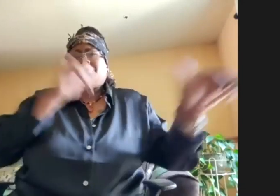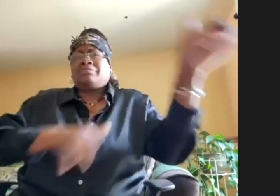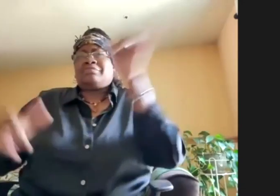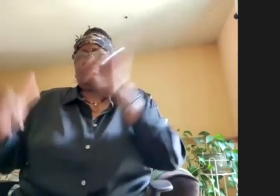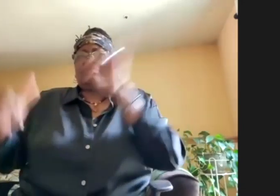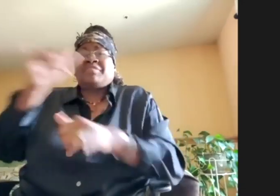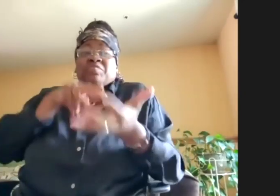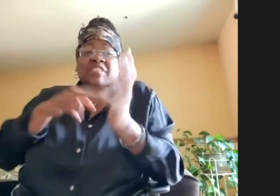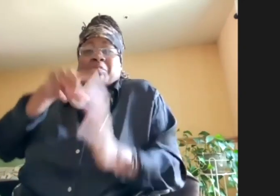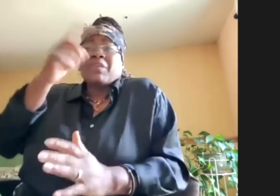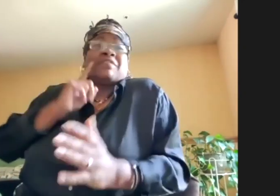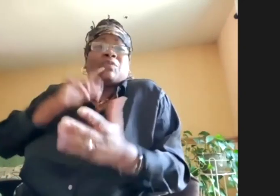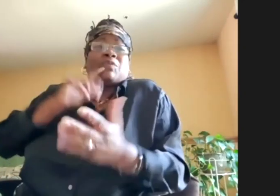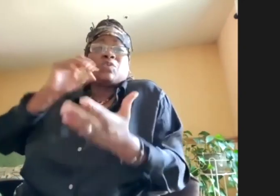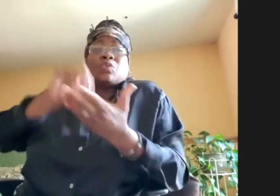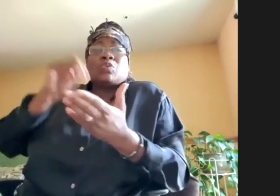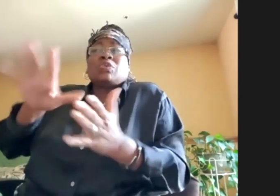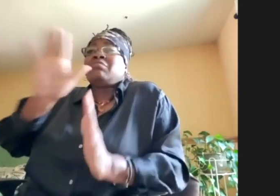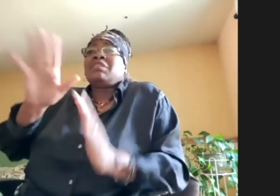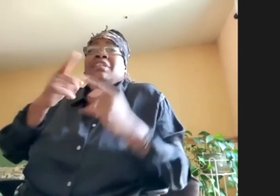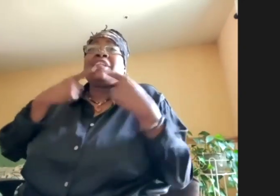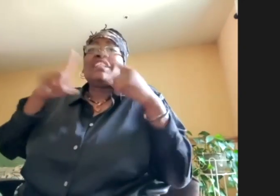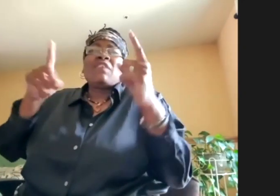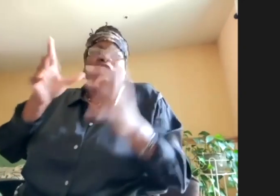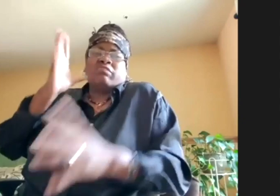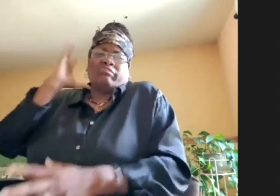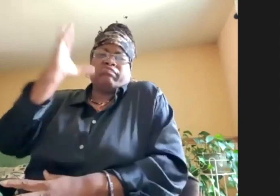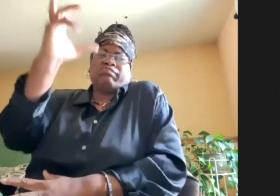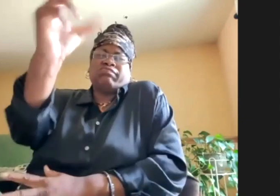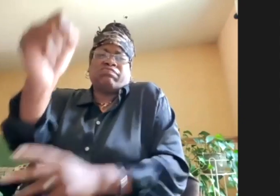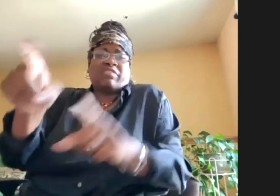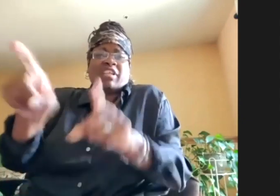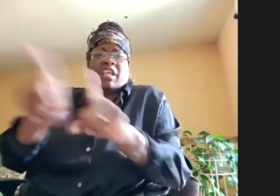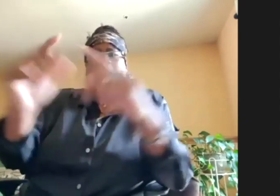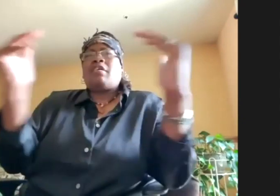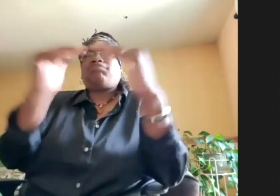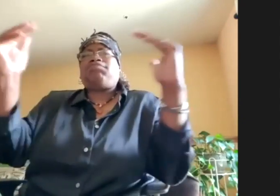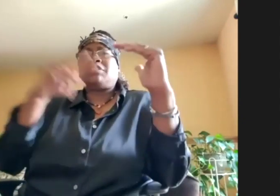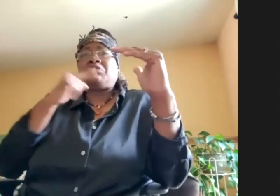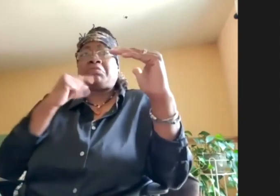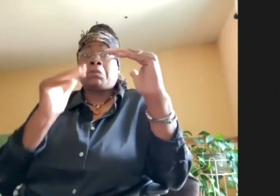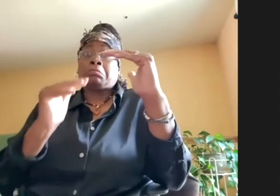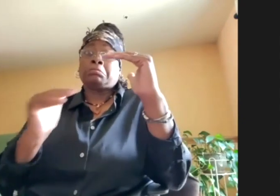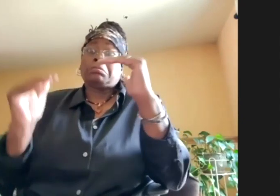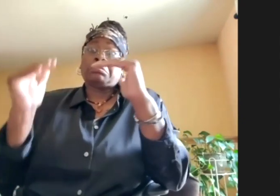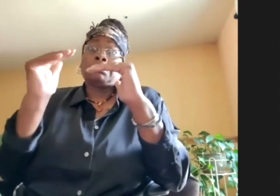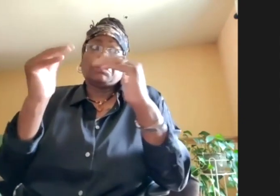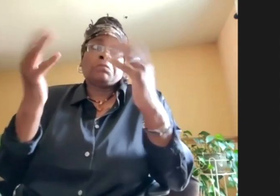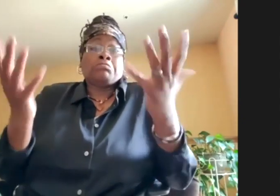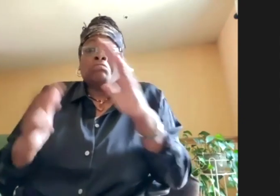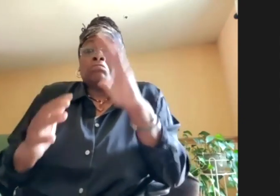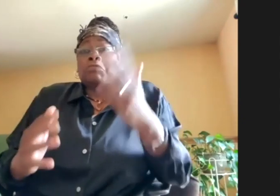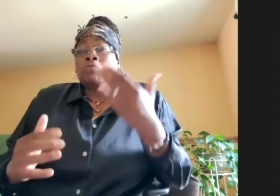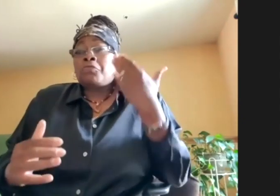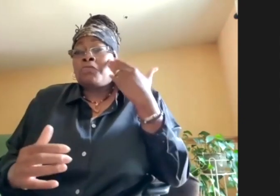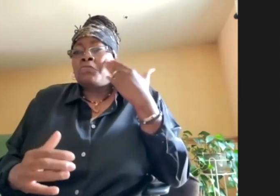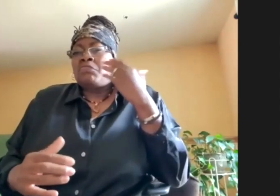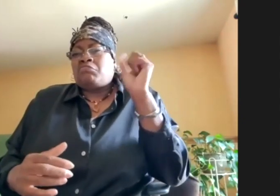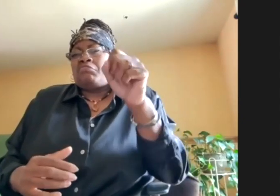interested. And if you had Black deaf professors, oh my goodness, I think the students would excel. They